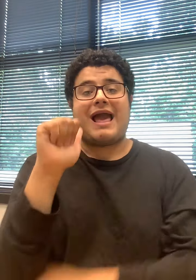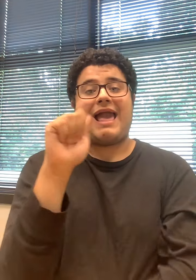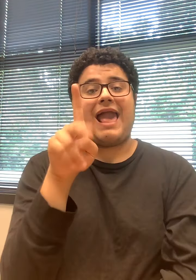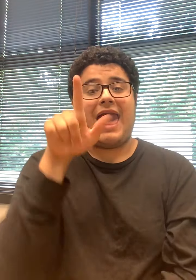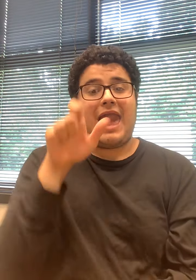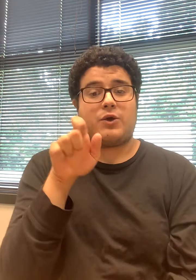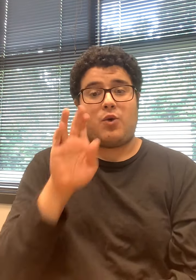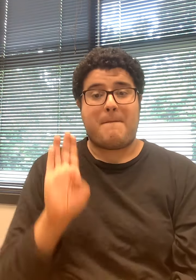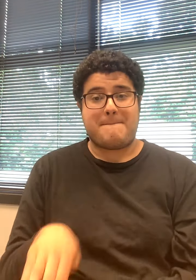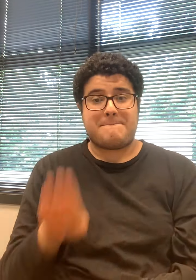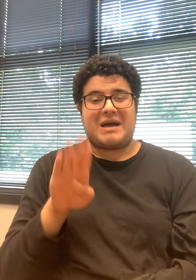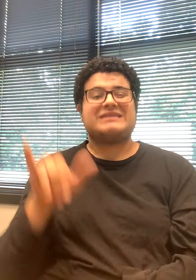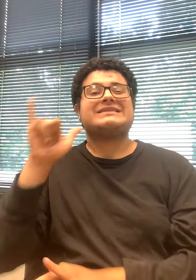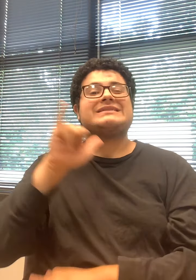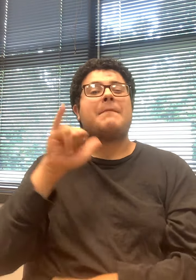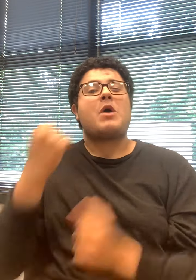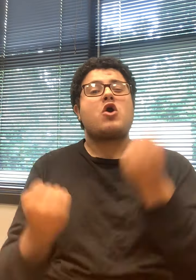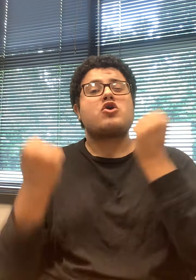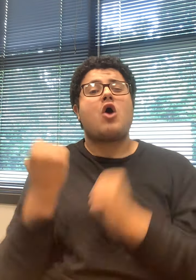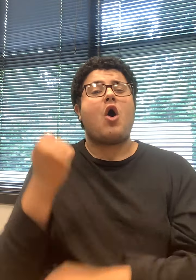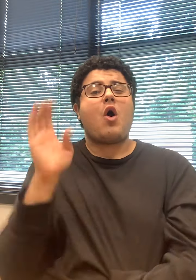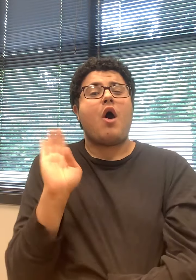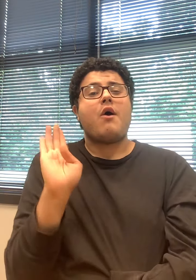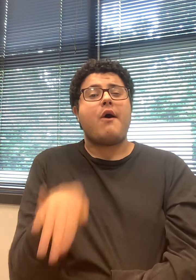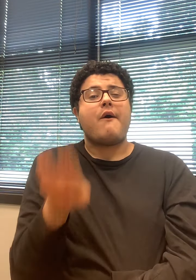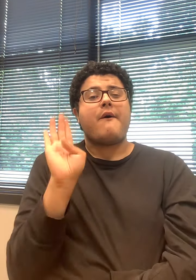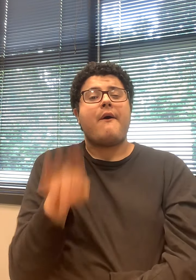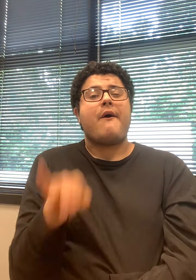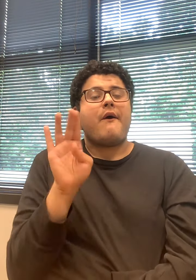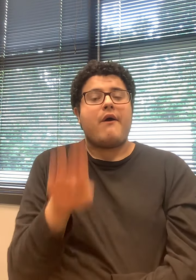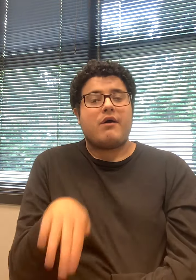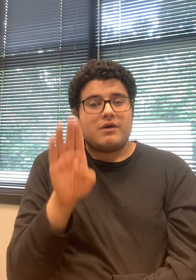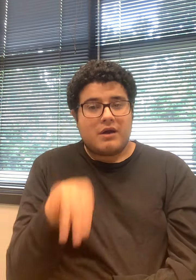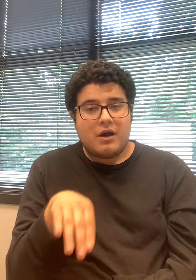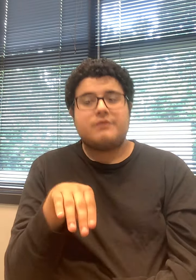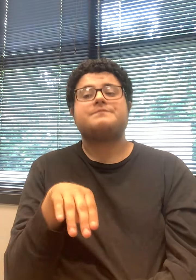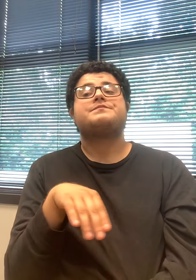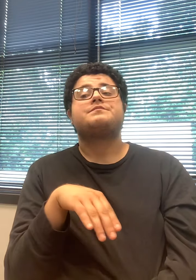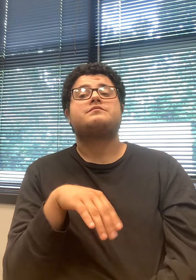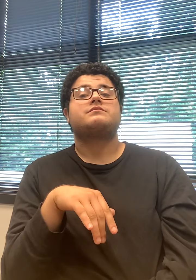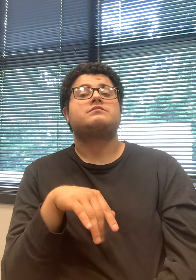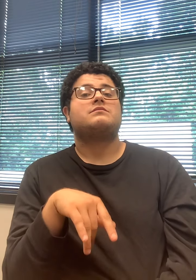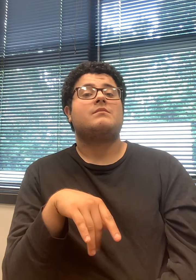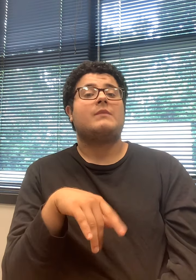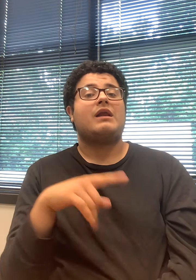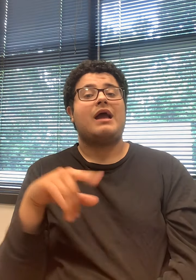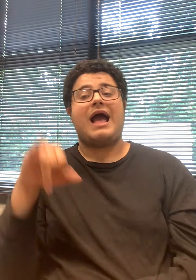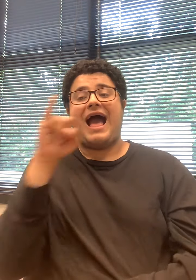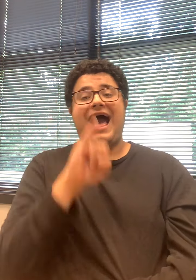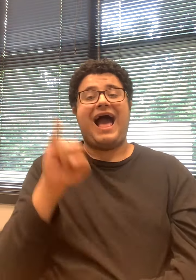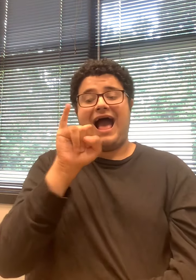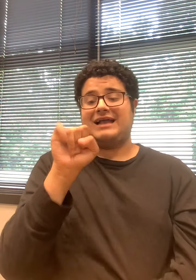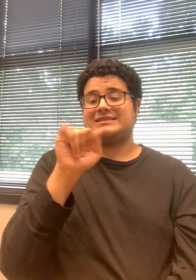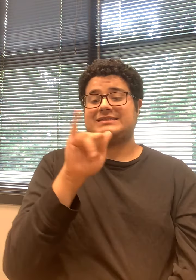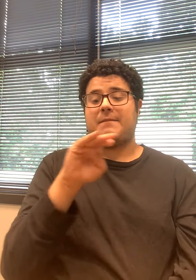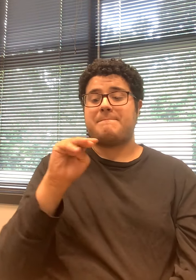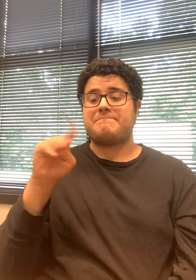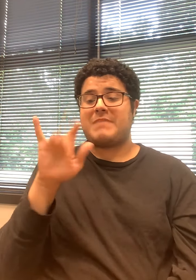pumps, which involve moving your ankle as though you're pressing on the accelerator of a car. Isometric exercises such as quad